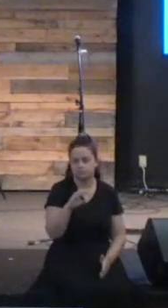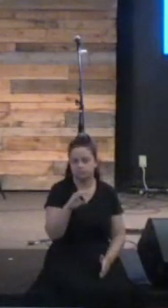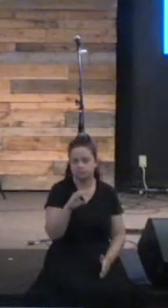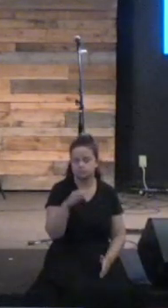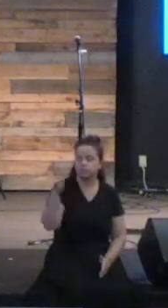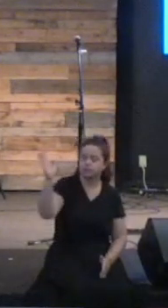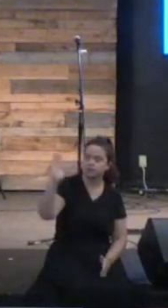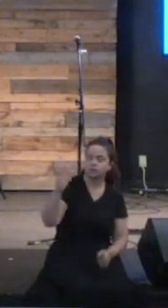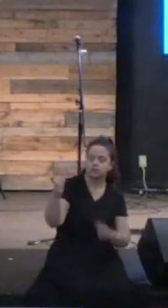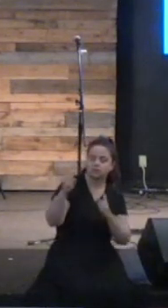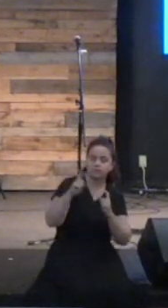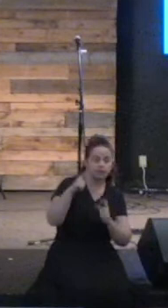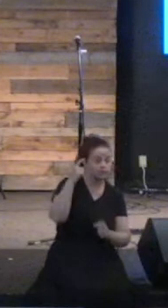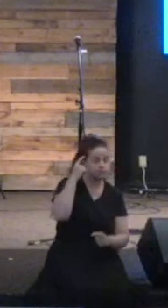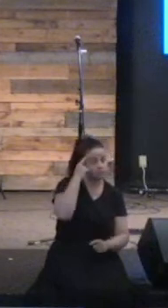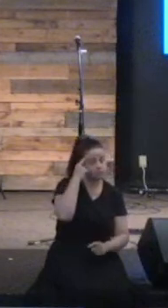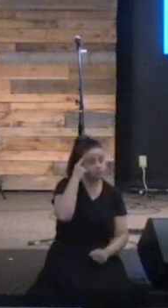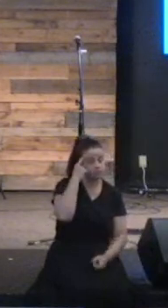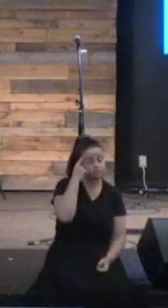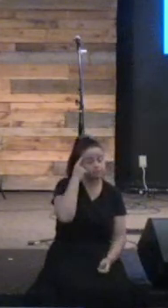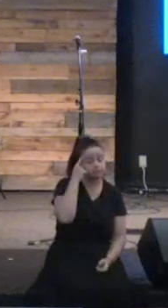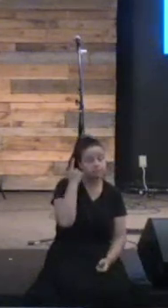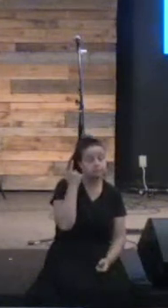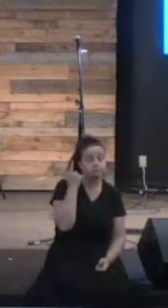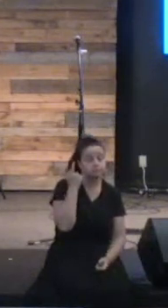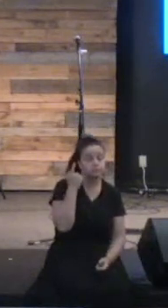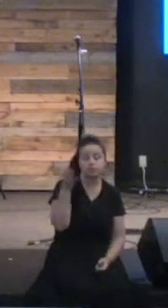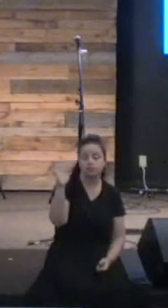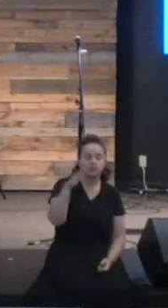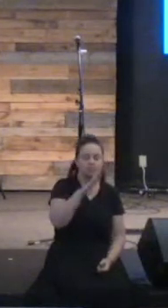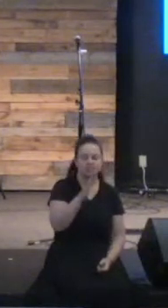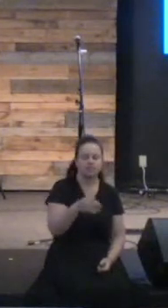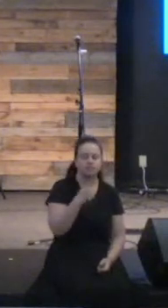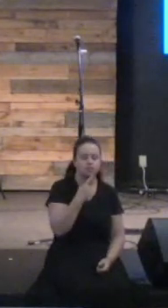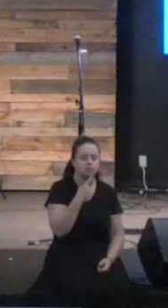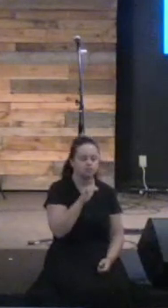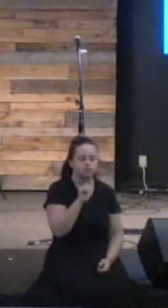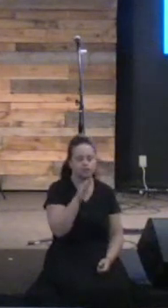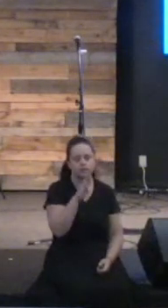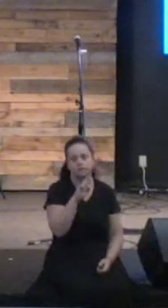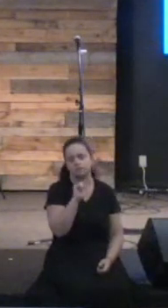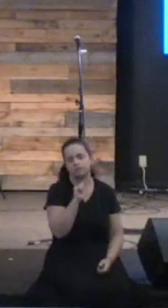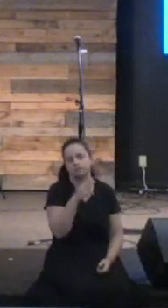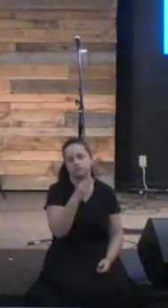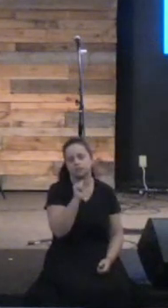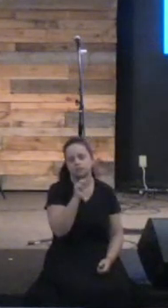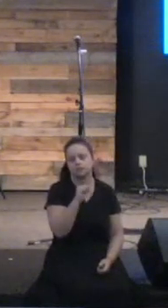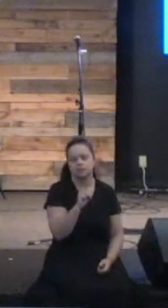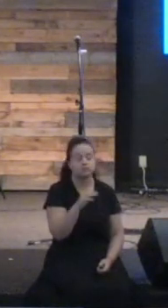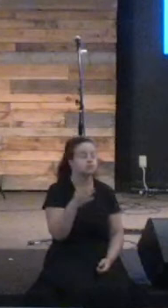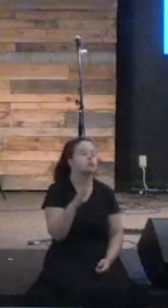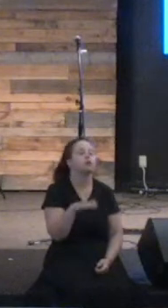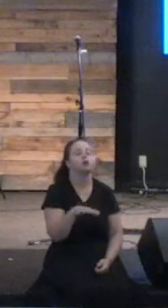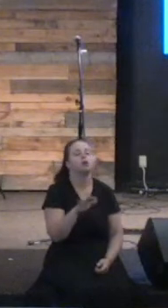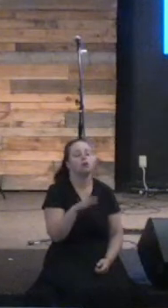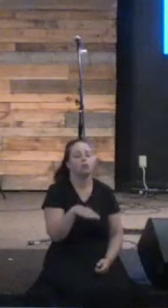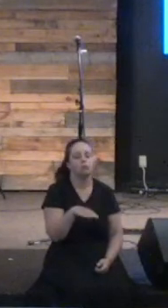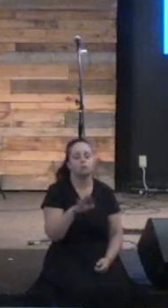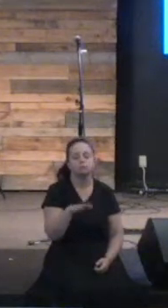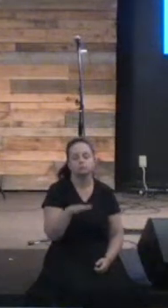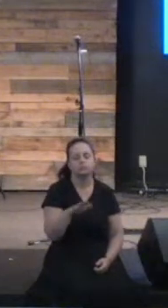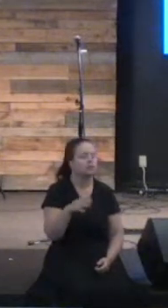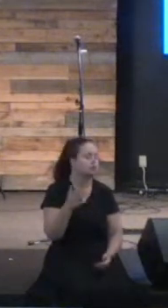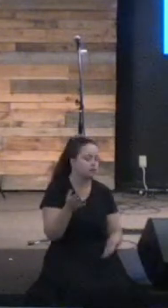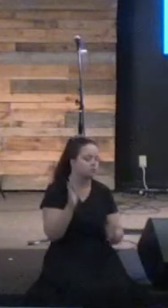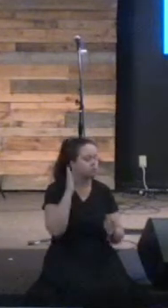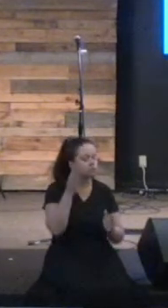brain and so God never told Abraham oh by the way I'm going to raise Isaac it's that Abraham